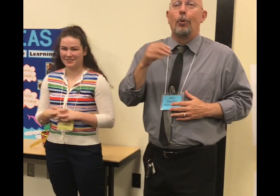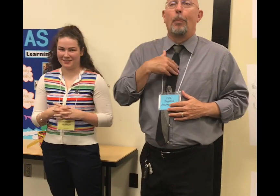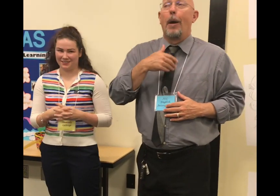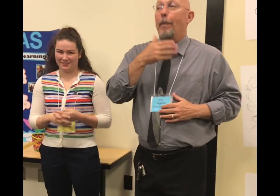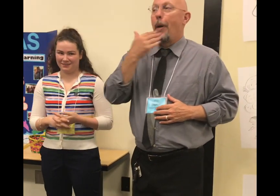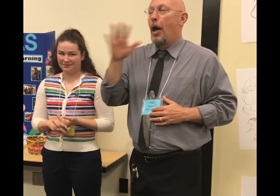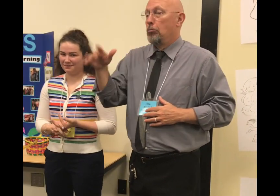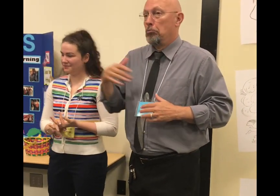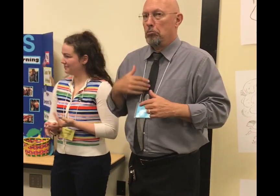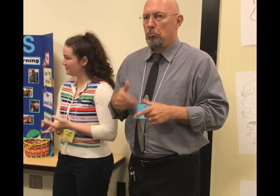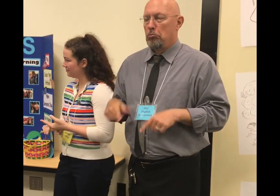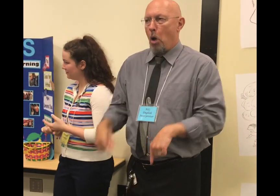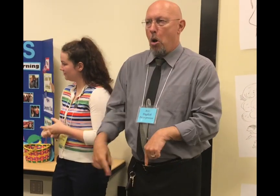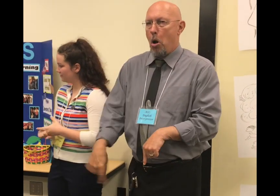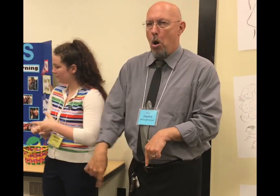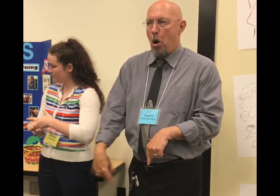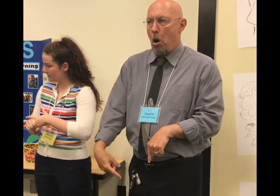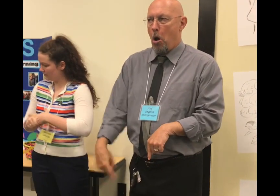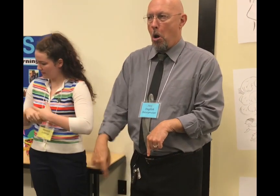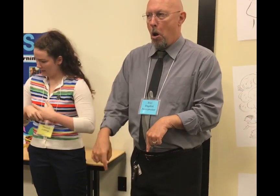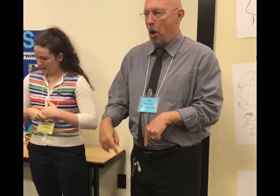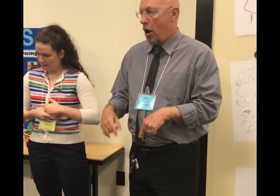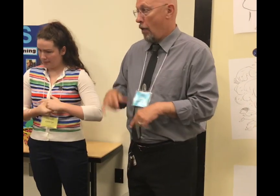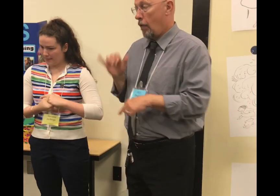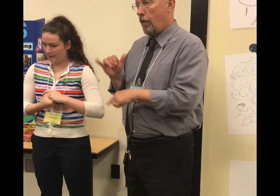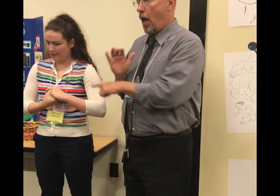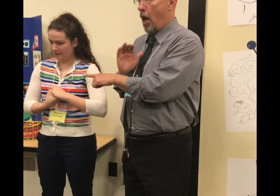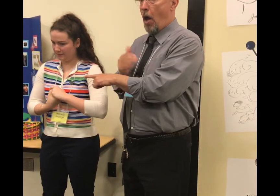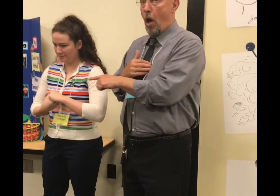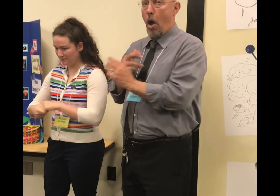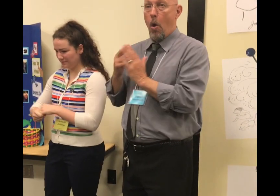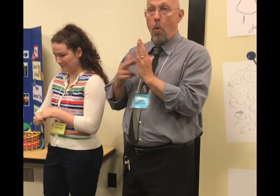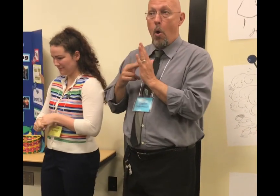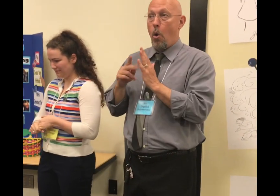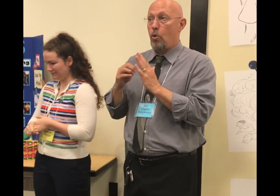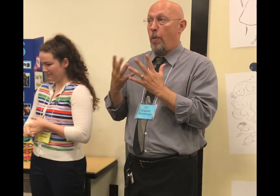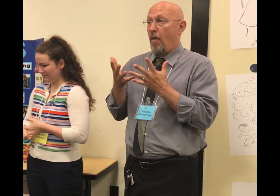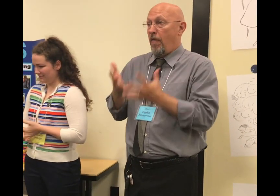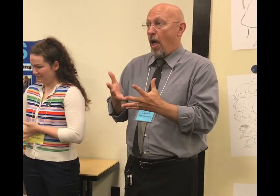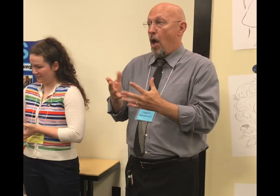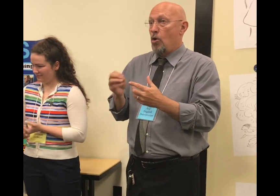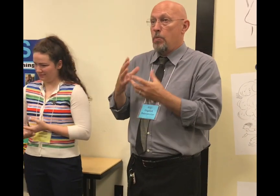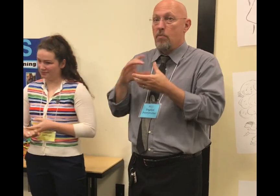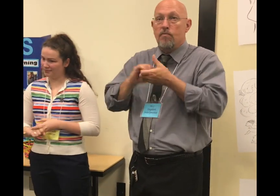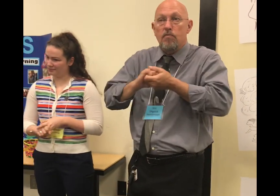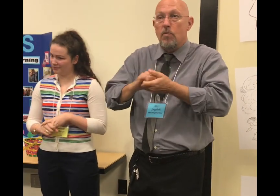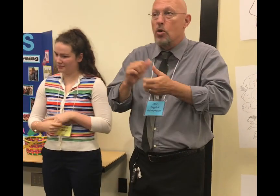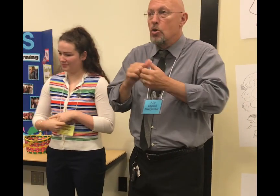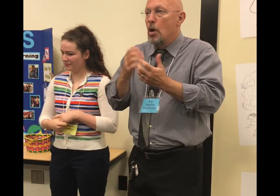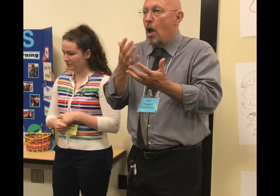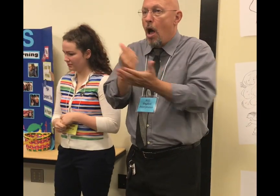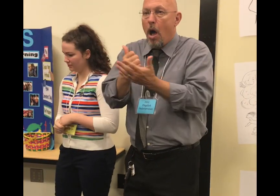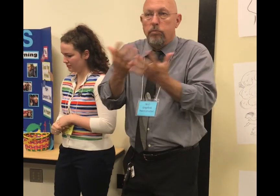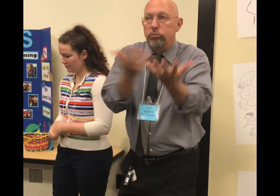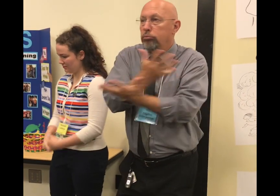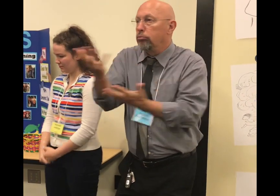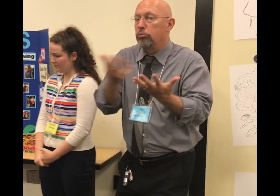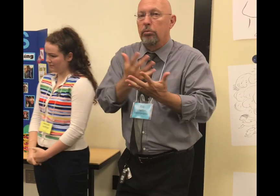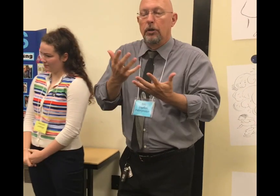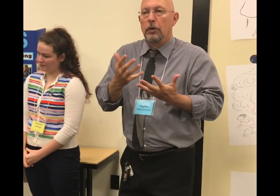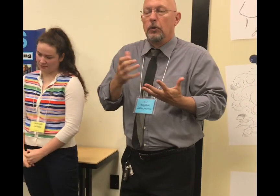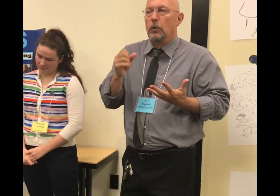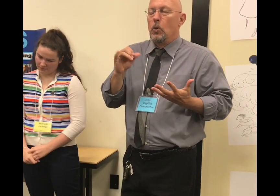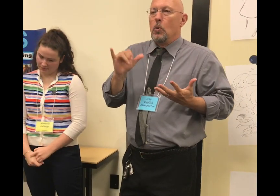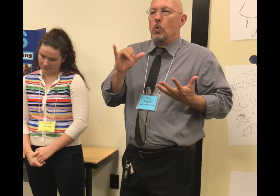very nerve-wracking, but I knew it was our place. It was our place to be accountable in the situation, to explain this client's